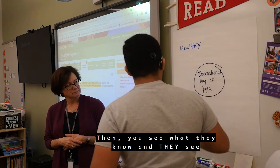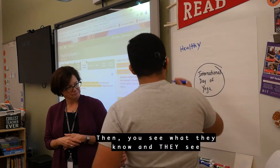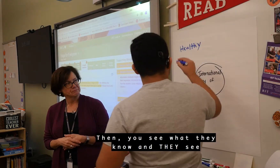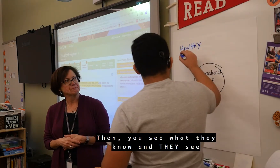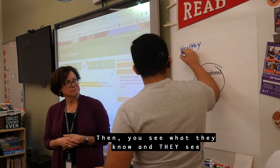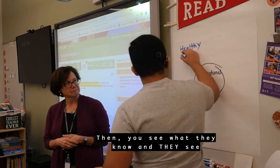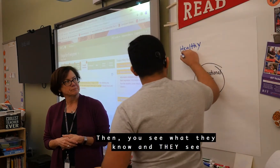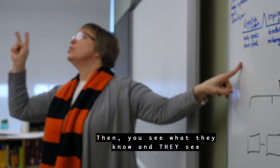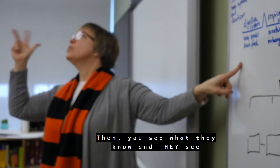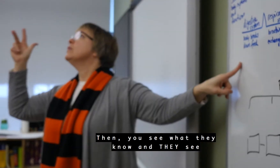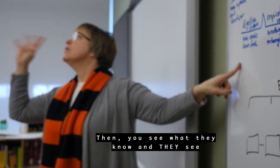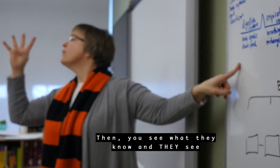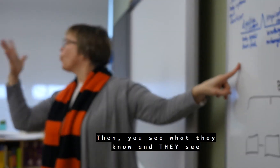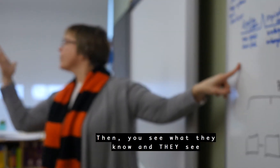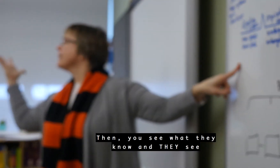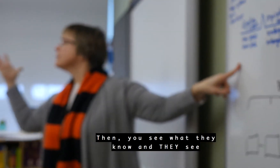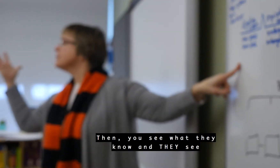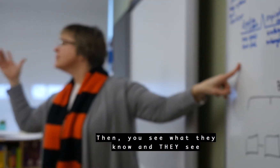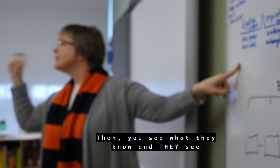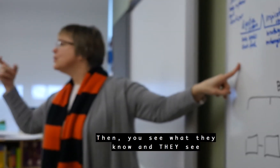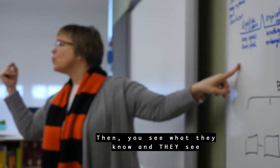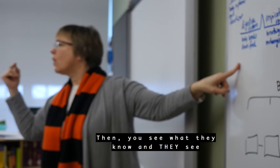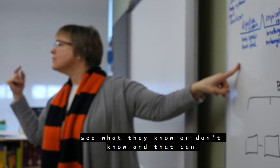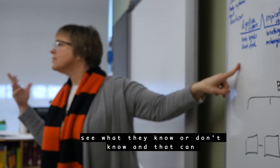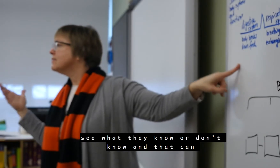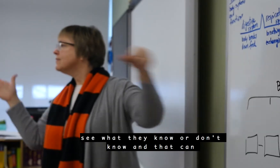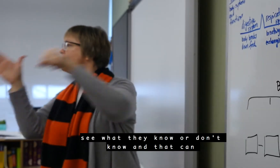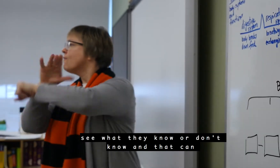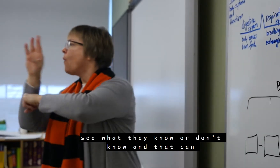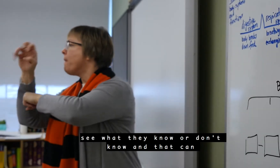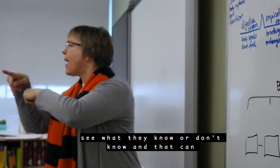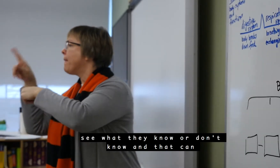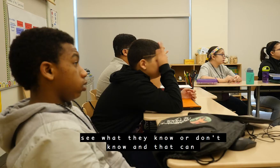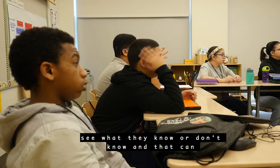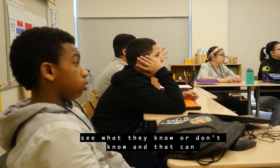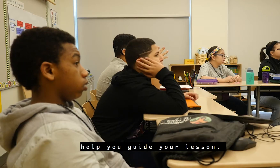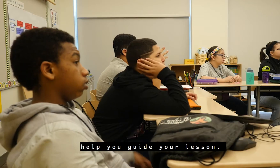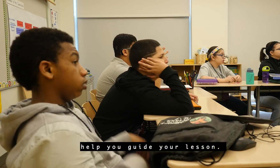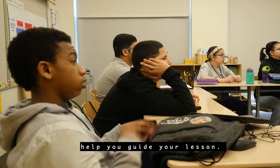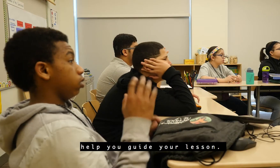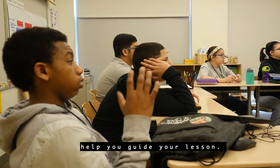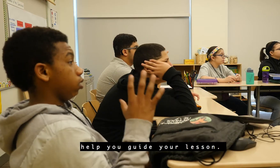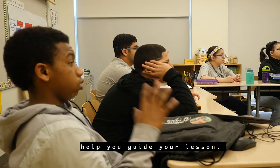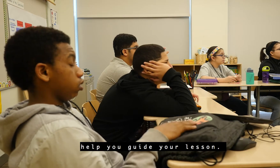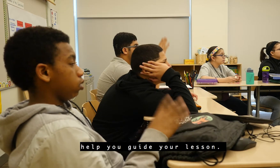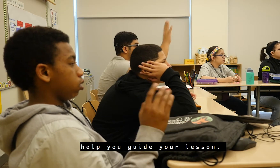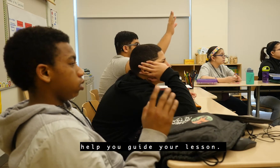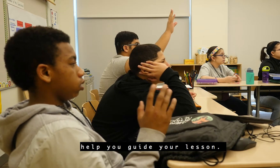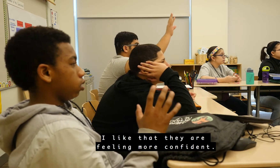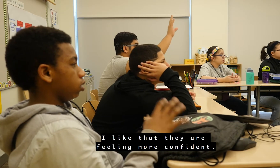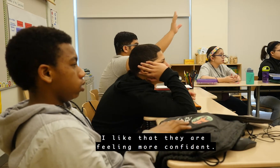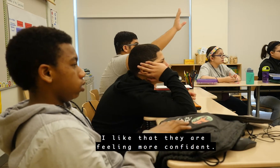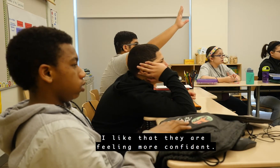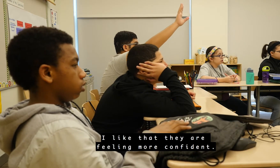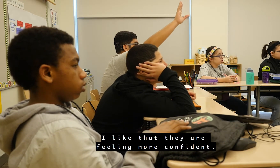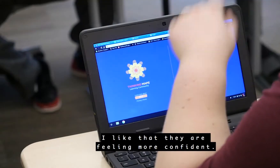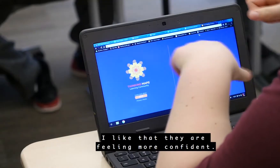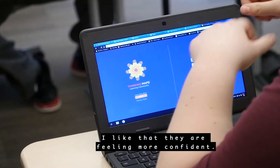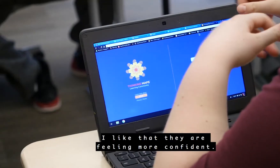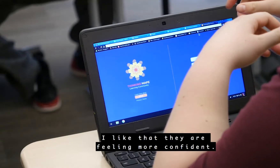see what they know, they see what they know or don't know, and that can help you guide your lesson. I like that they're,